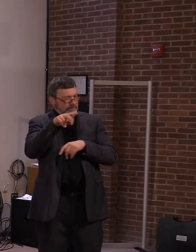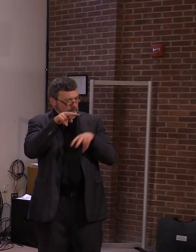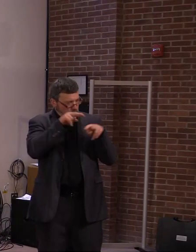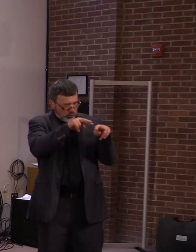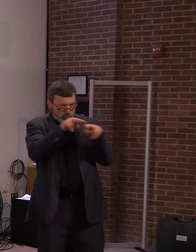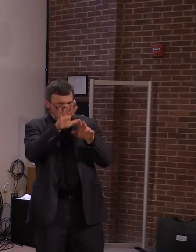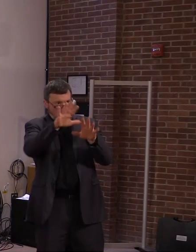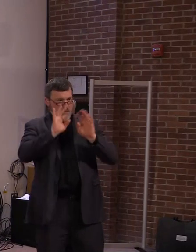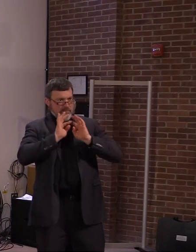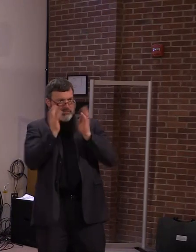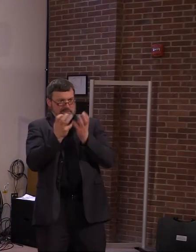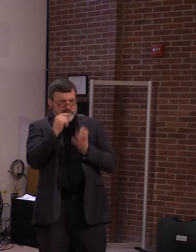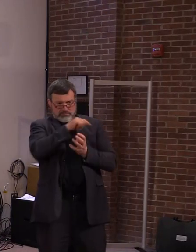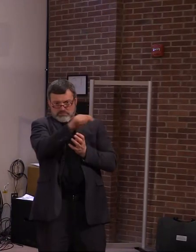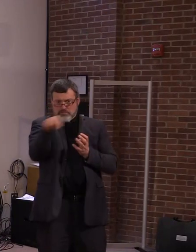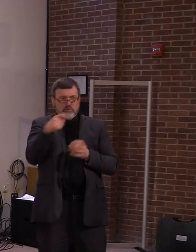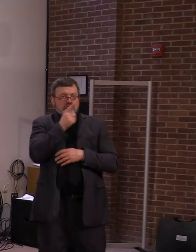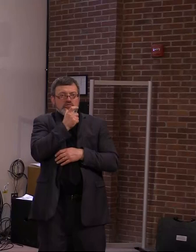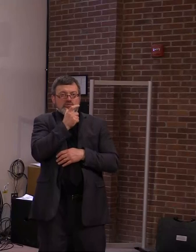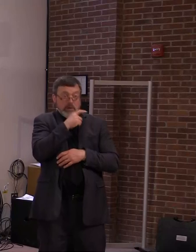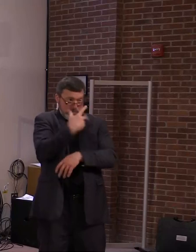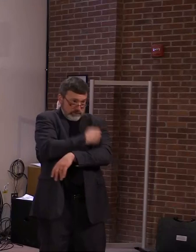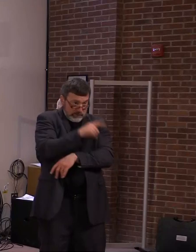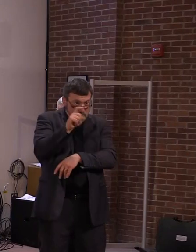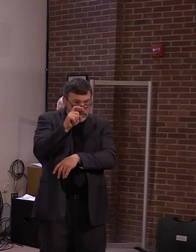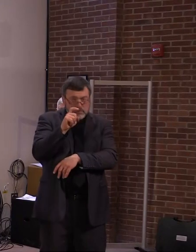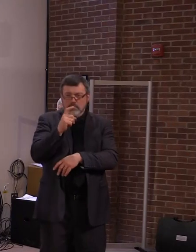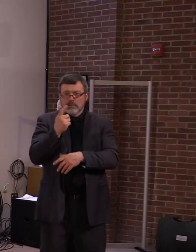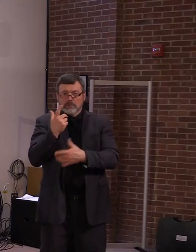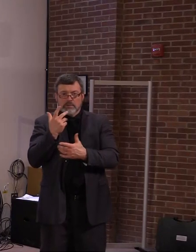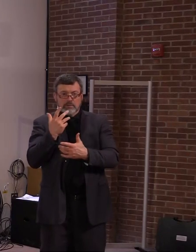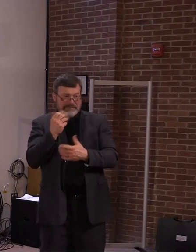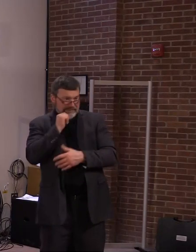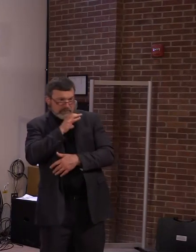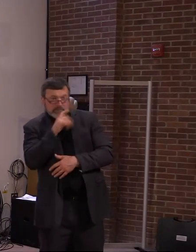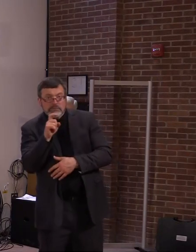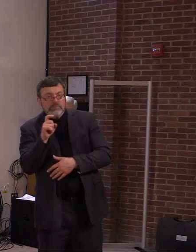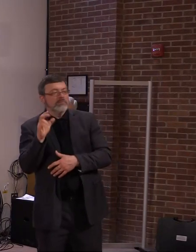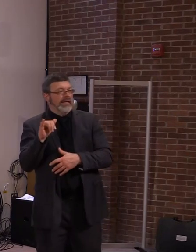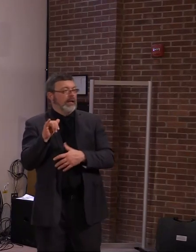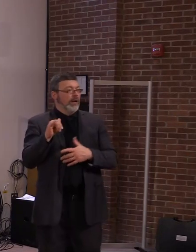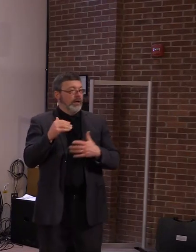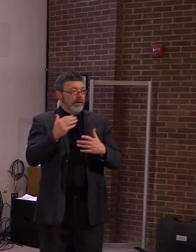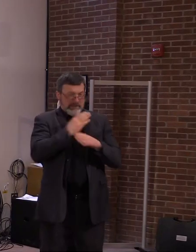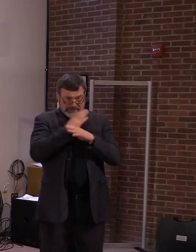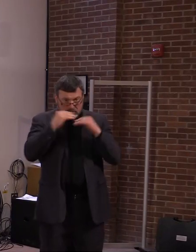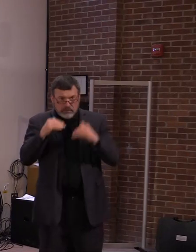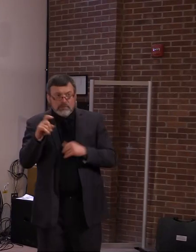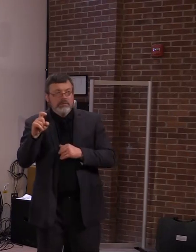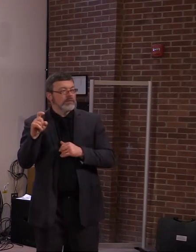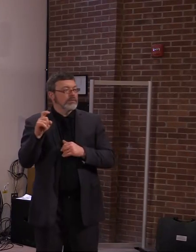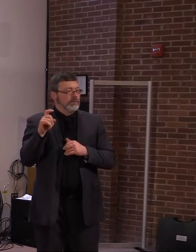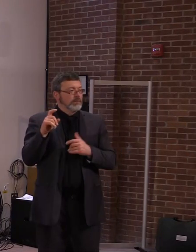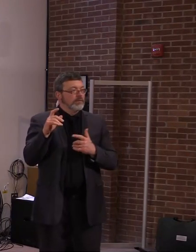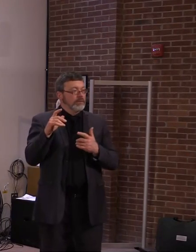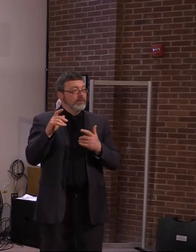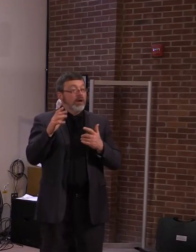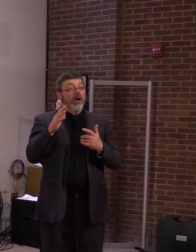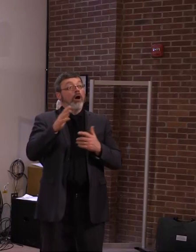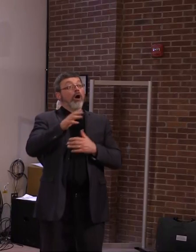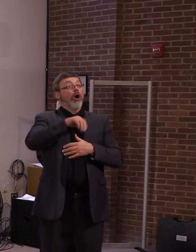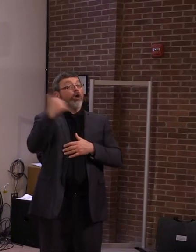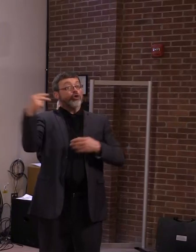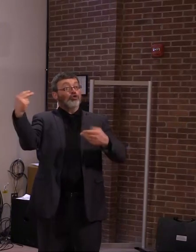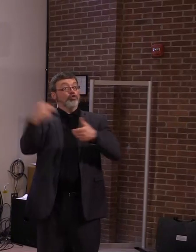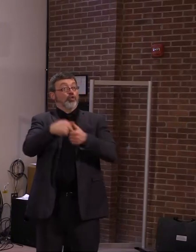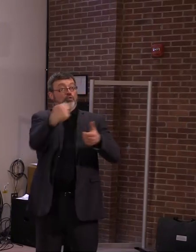they're inviting them to a indoor meal where they may be gathered with either unvaccinated